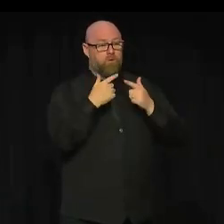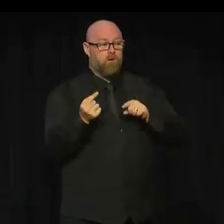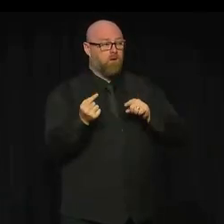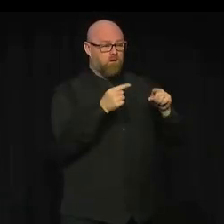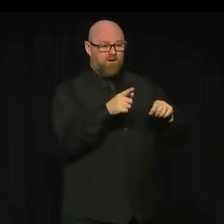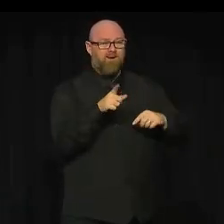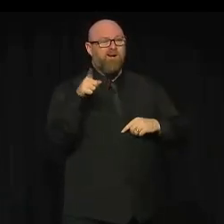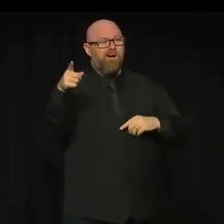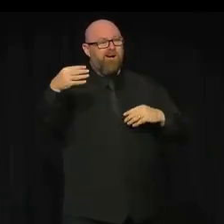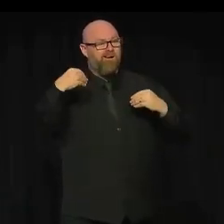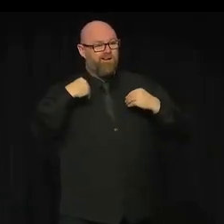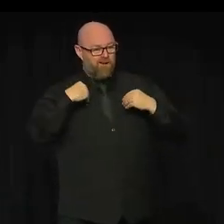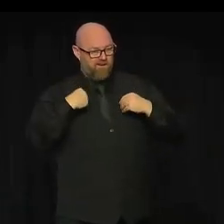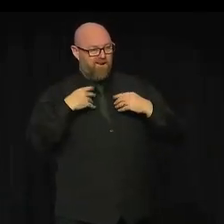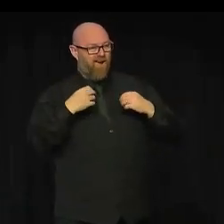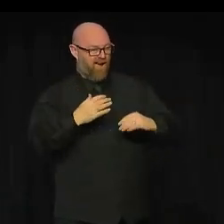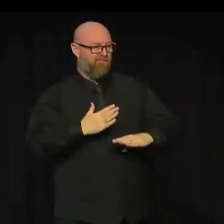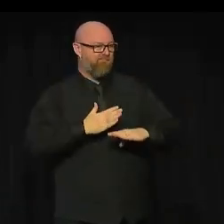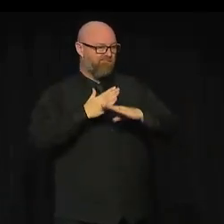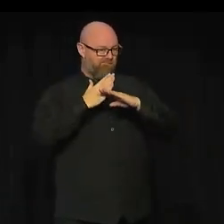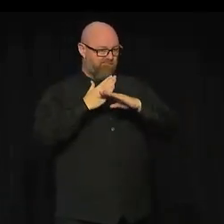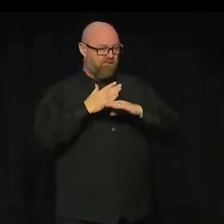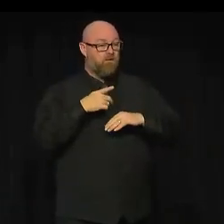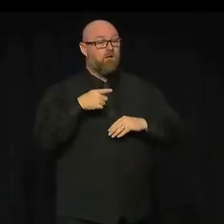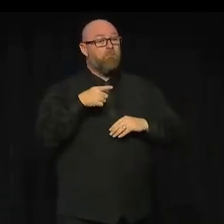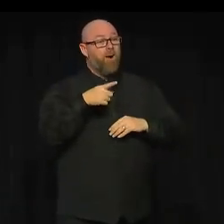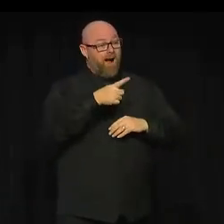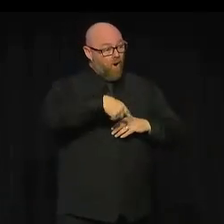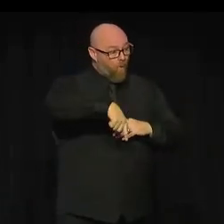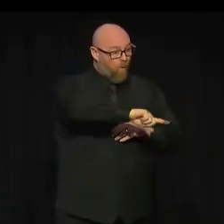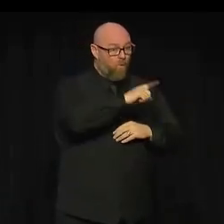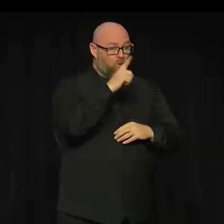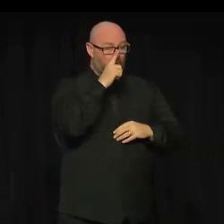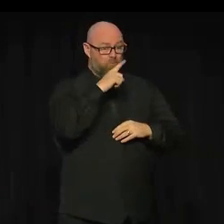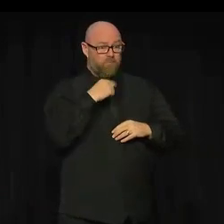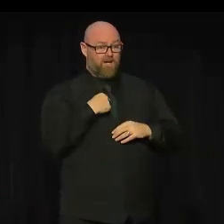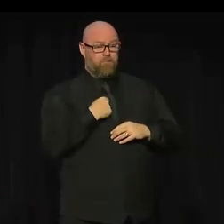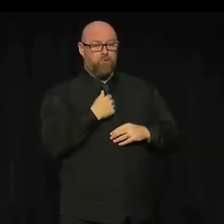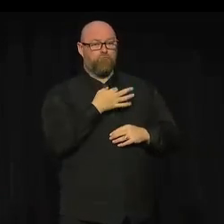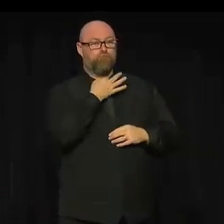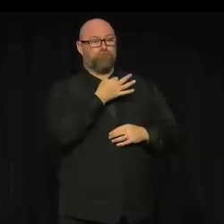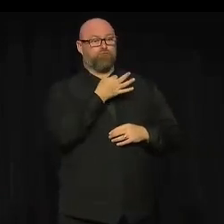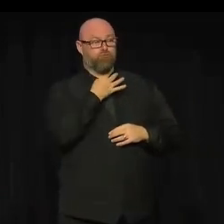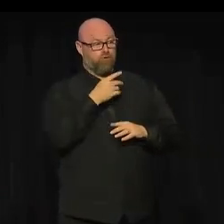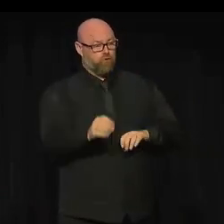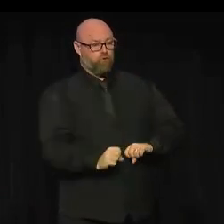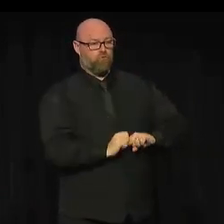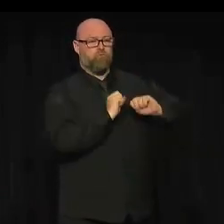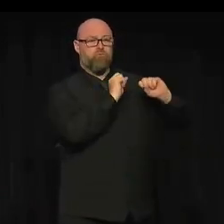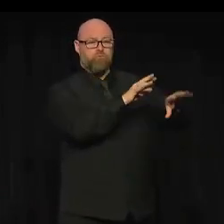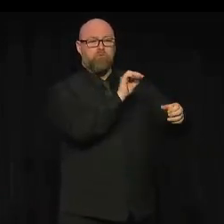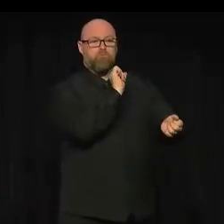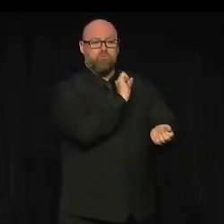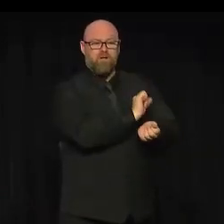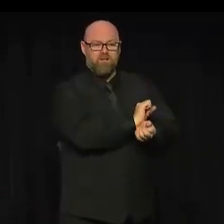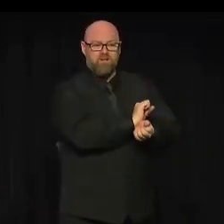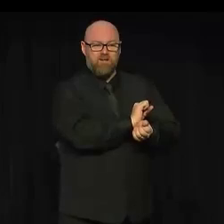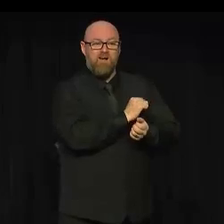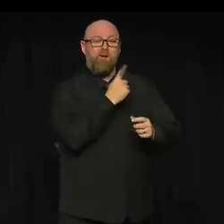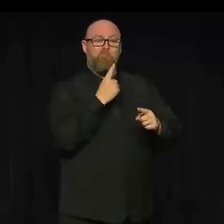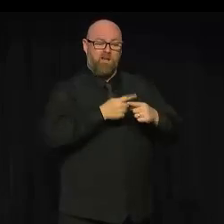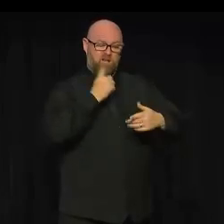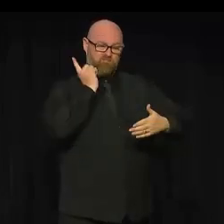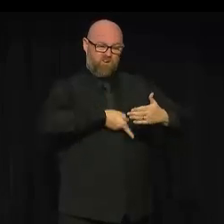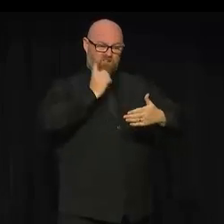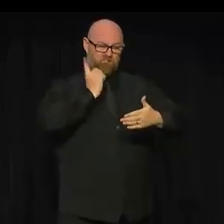injunction, they were at pain of going to prison and thousands of dollars of fines for breaching that injunction. So we